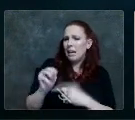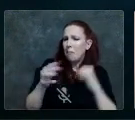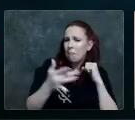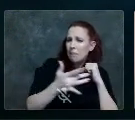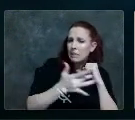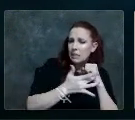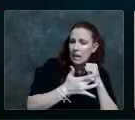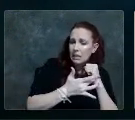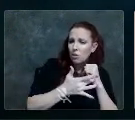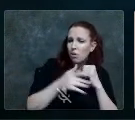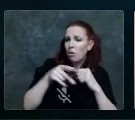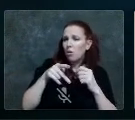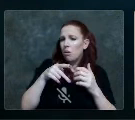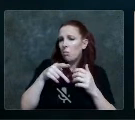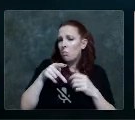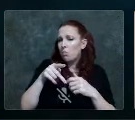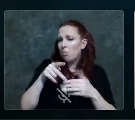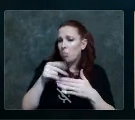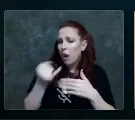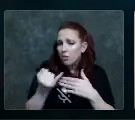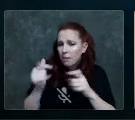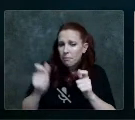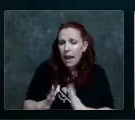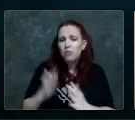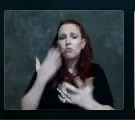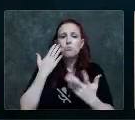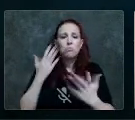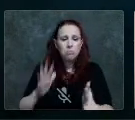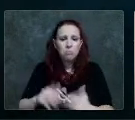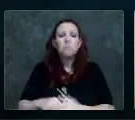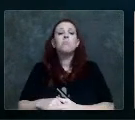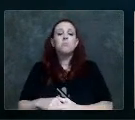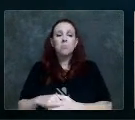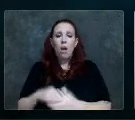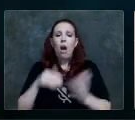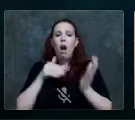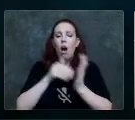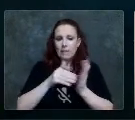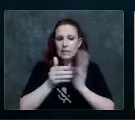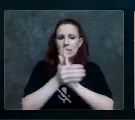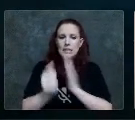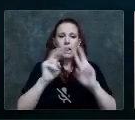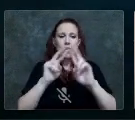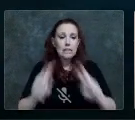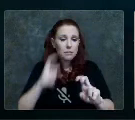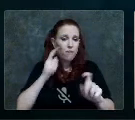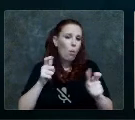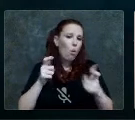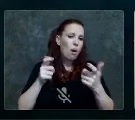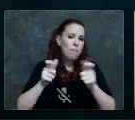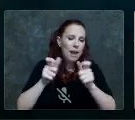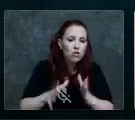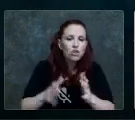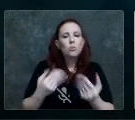For product manager, where you're like doing, there's often skill assessments for product managers. Like, here's this, here's a problem we have. How would